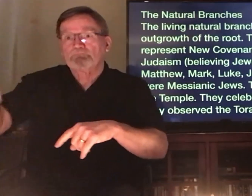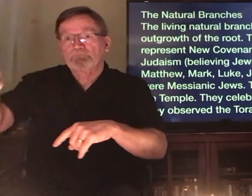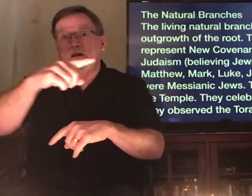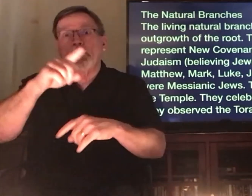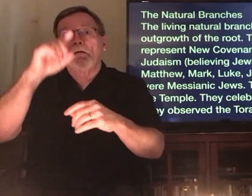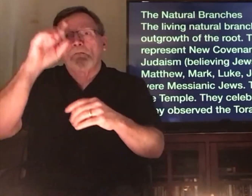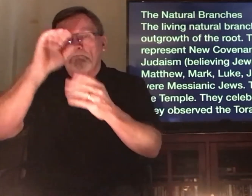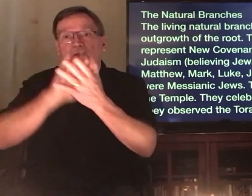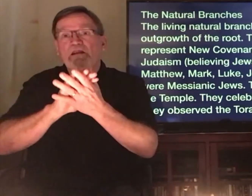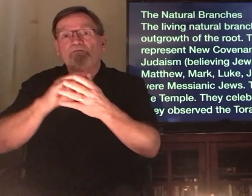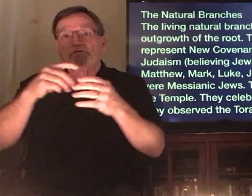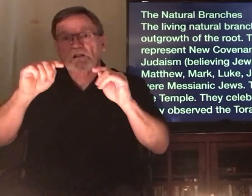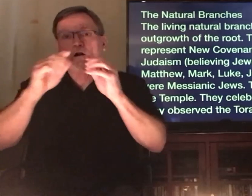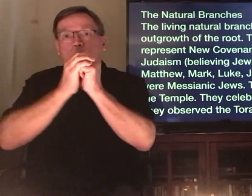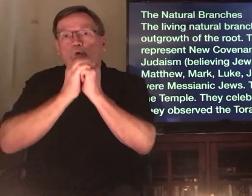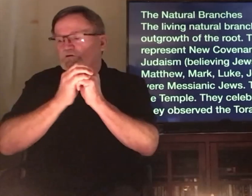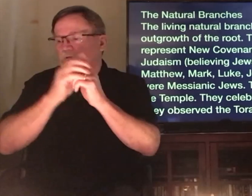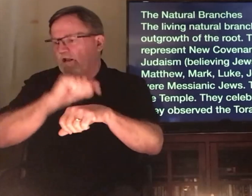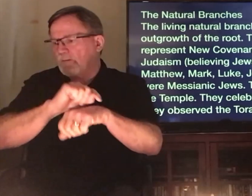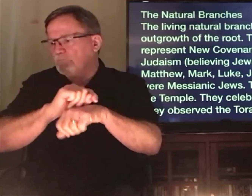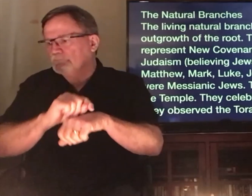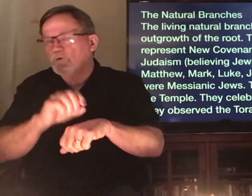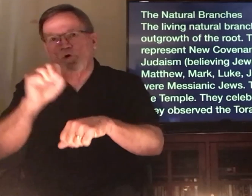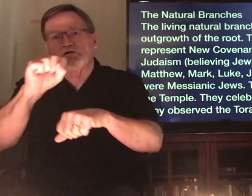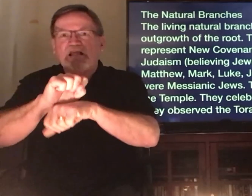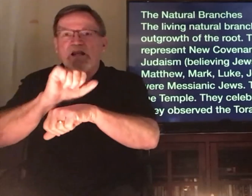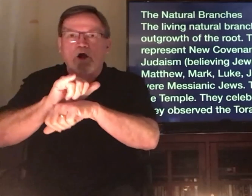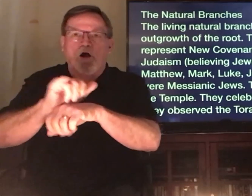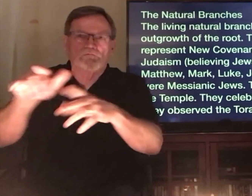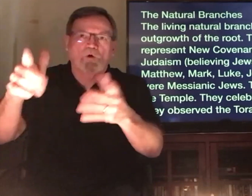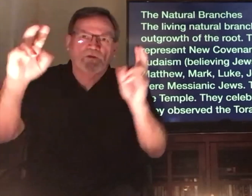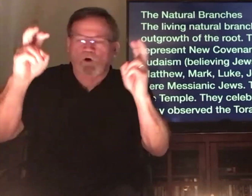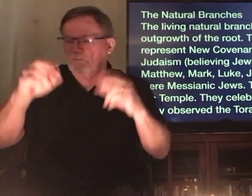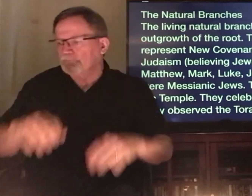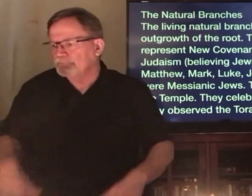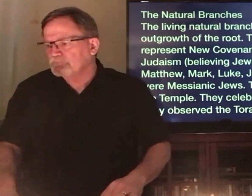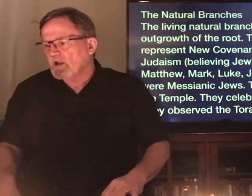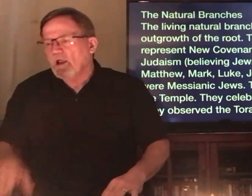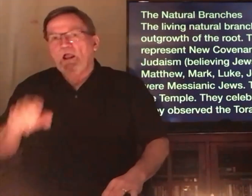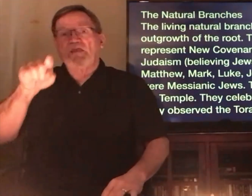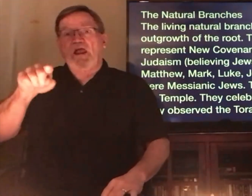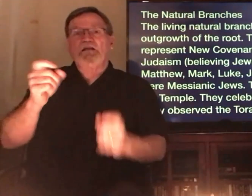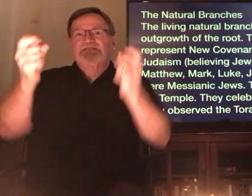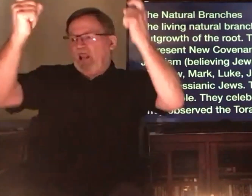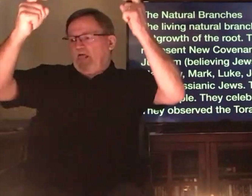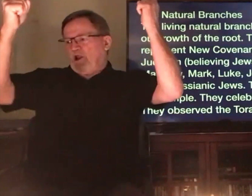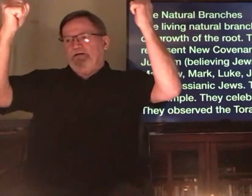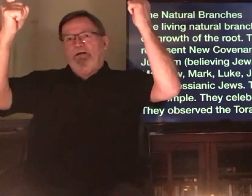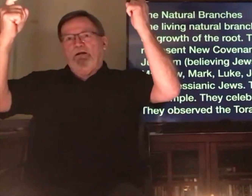garden. Tree, take care. Go feed, take care. That